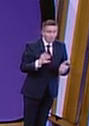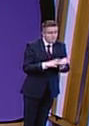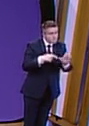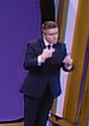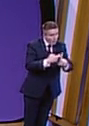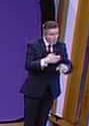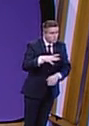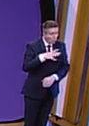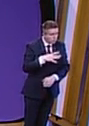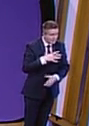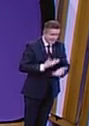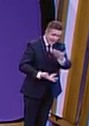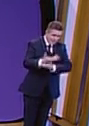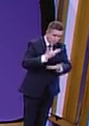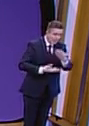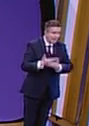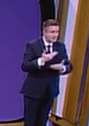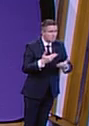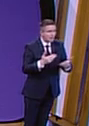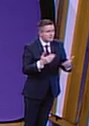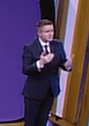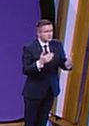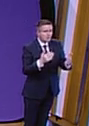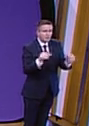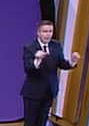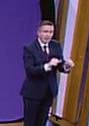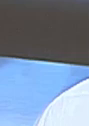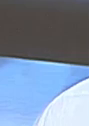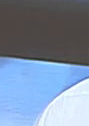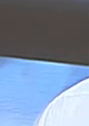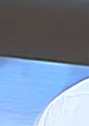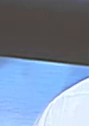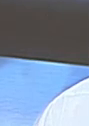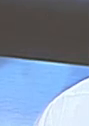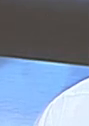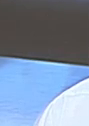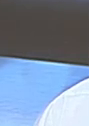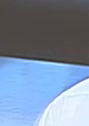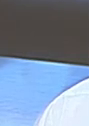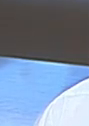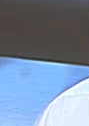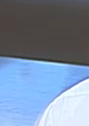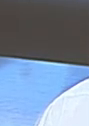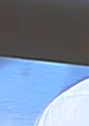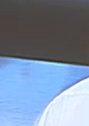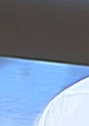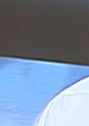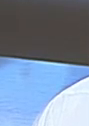the challenges about having enough finance for interpreters and being able to apply to university